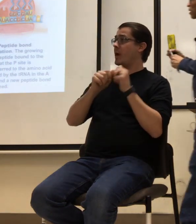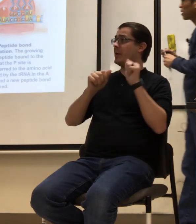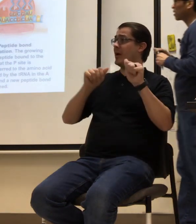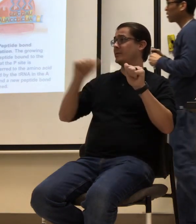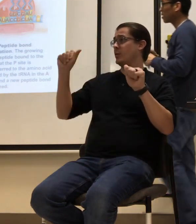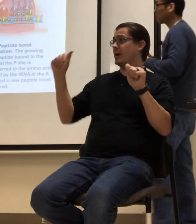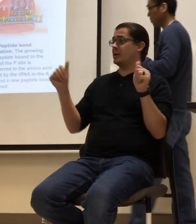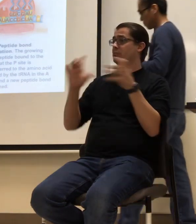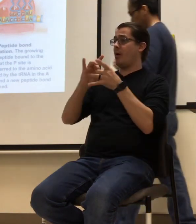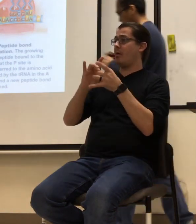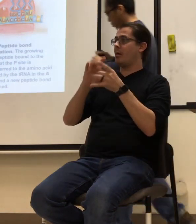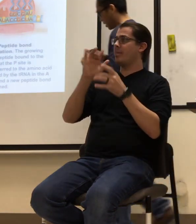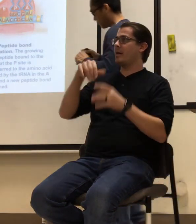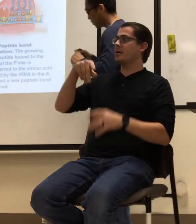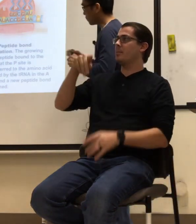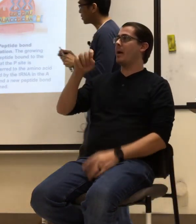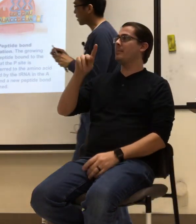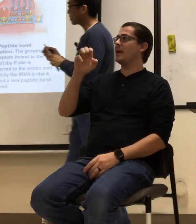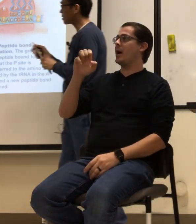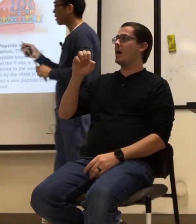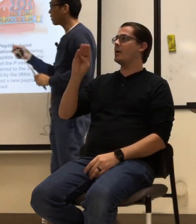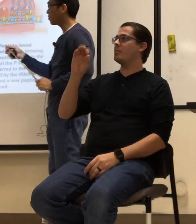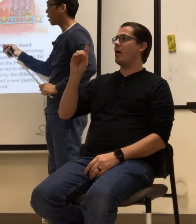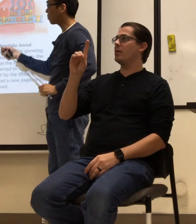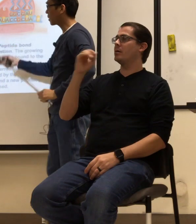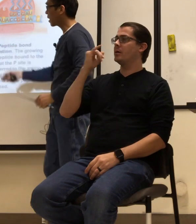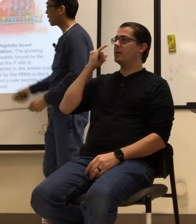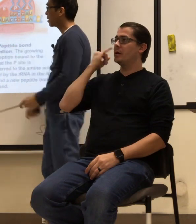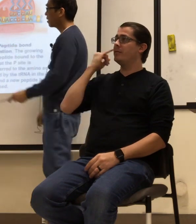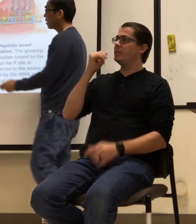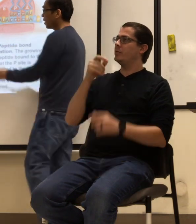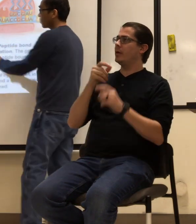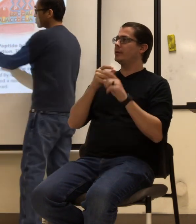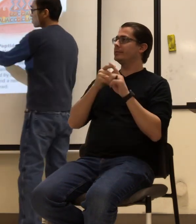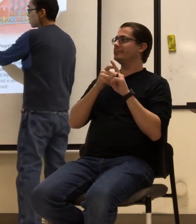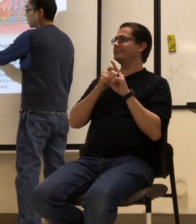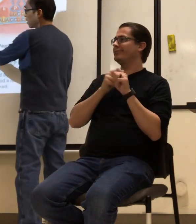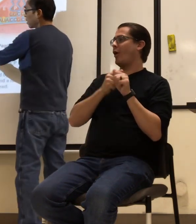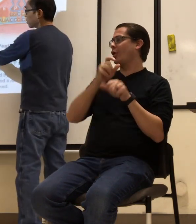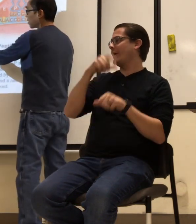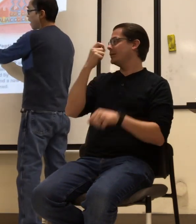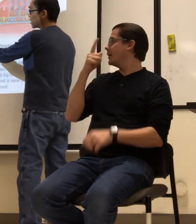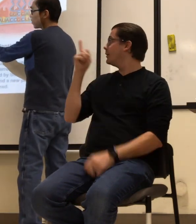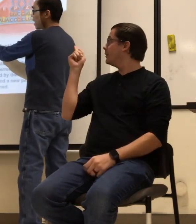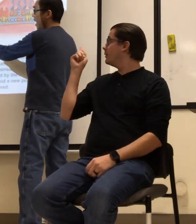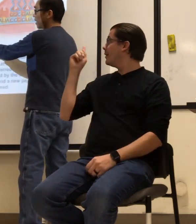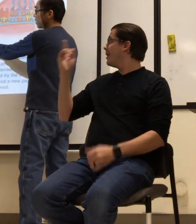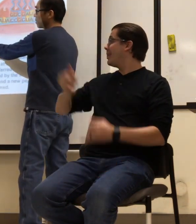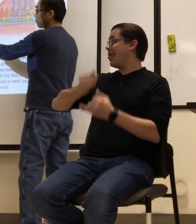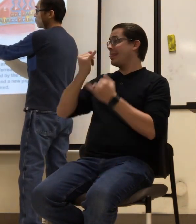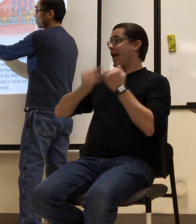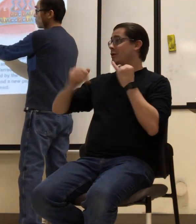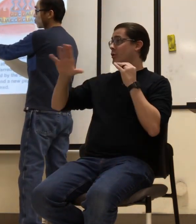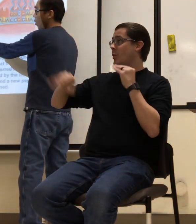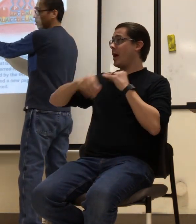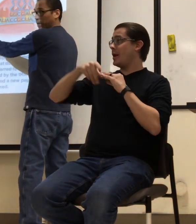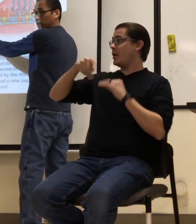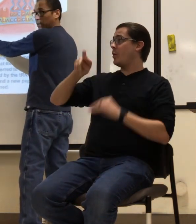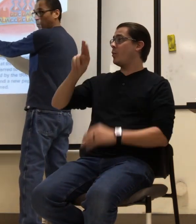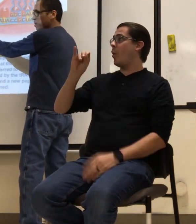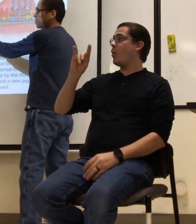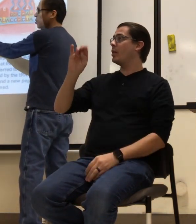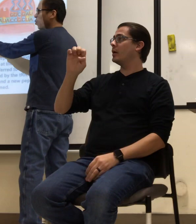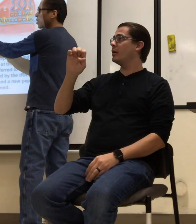right? So what you have to do, if you stare at this long enough, you probably get it. Here's the last one you added,